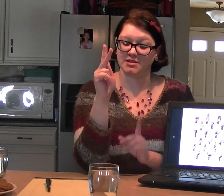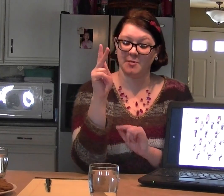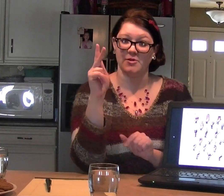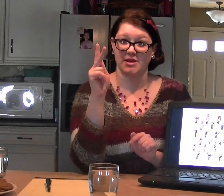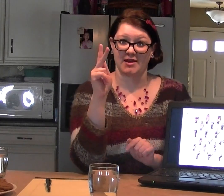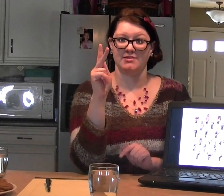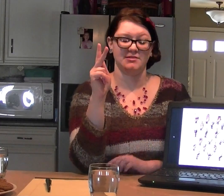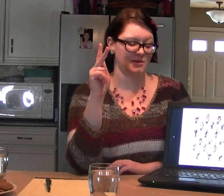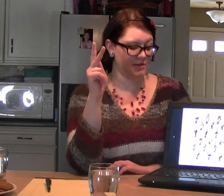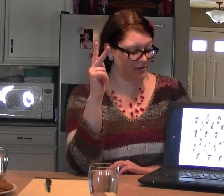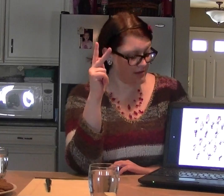spelled as.